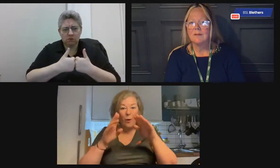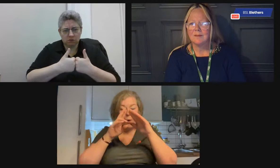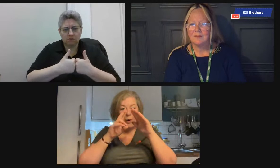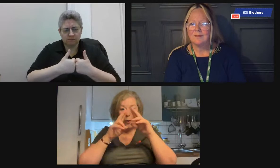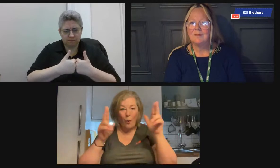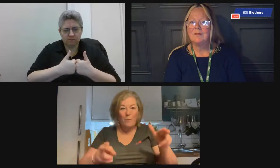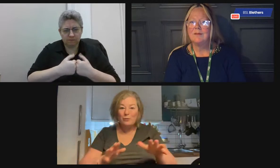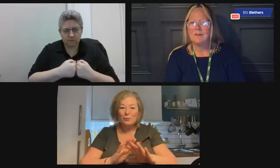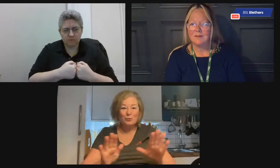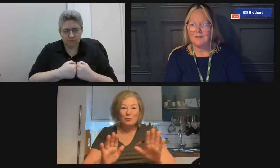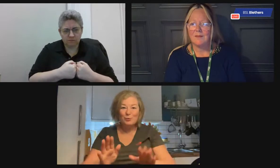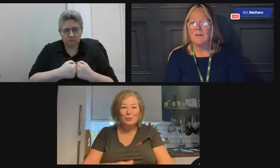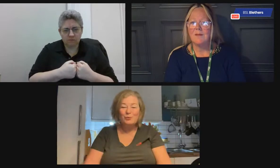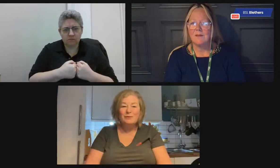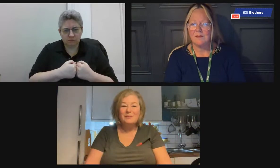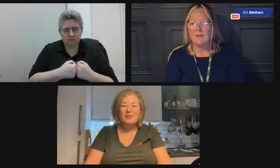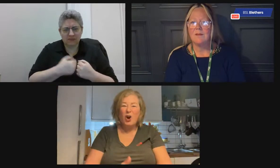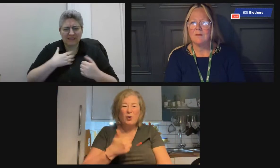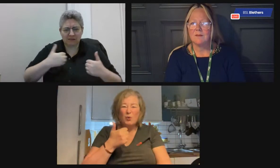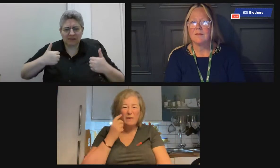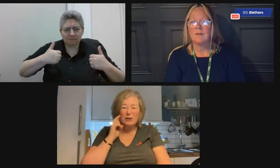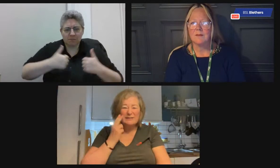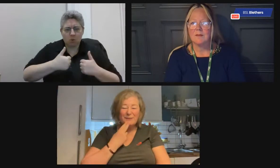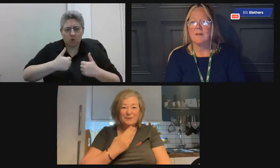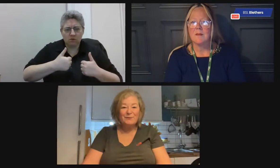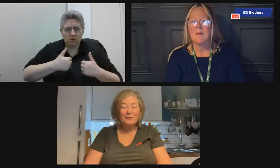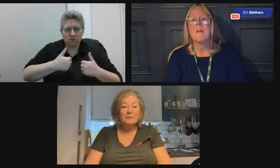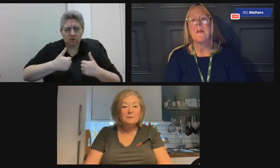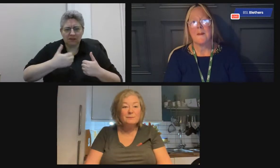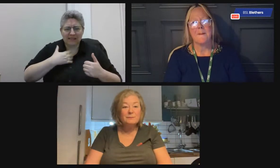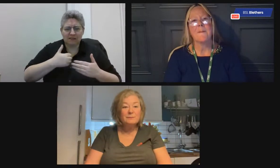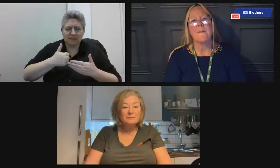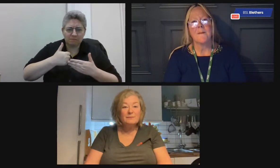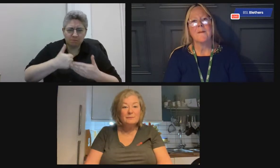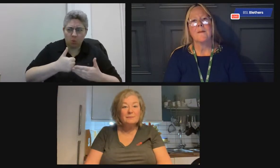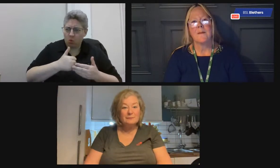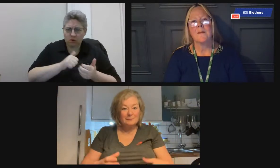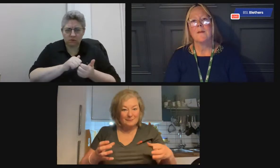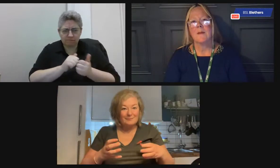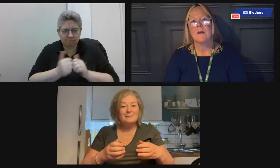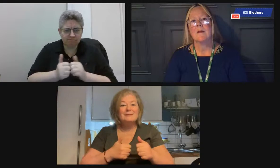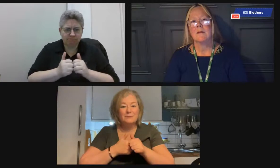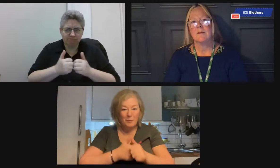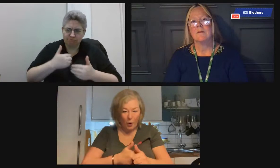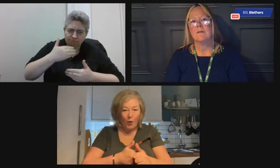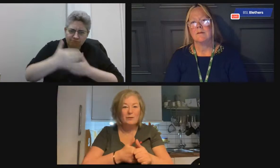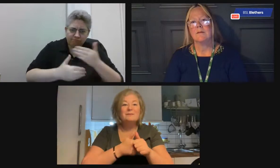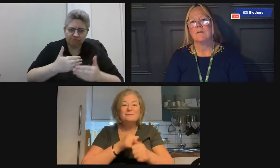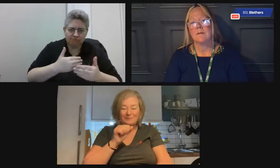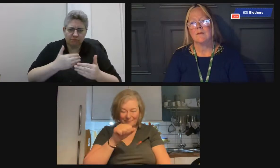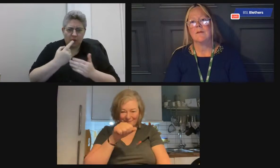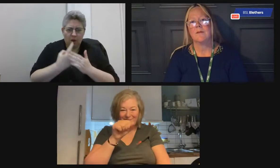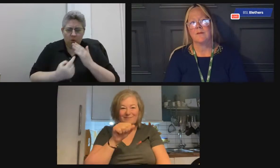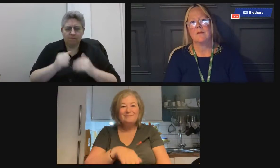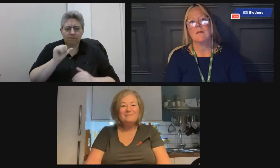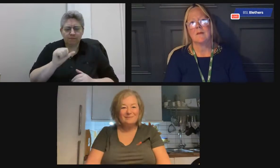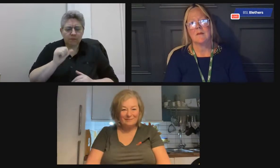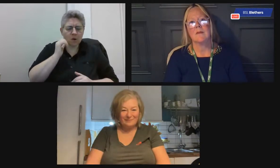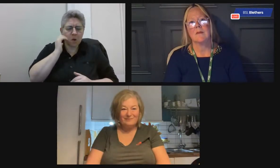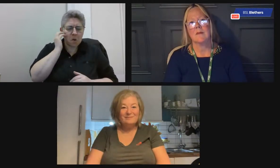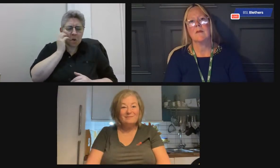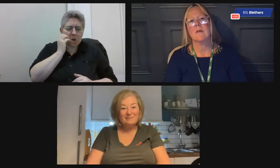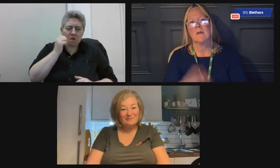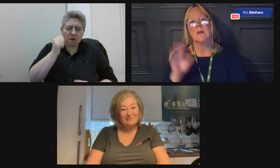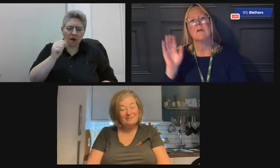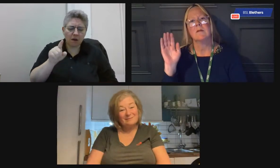maintaining a friendship group, but because you shouldn't be isolated at home. It's not good. It's not good for anyone. Certainly not good for deaf people. You need